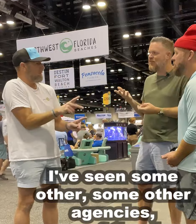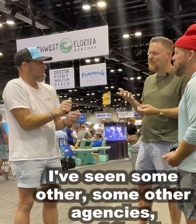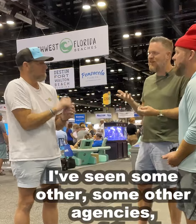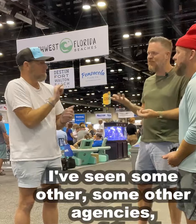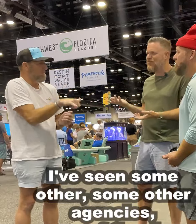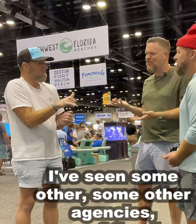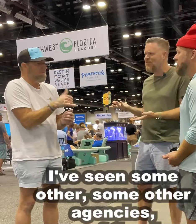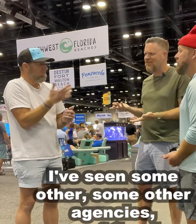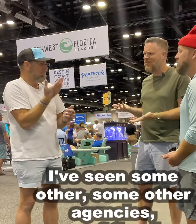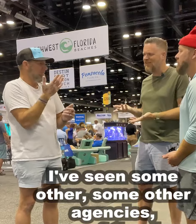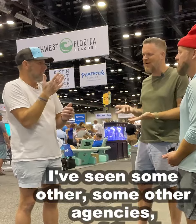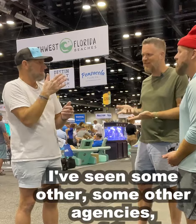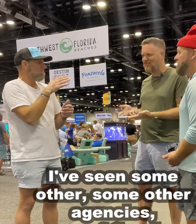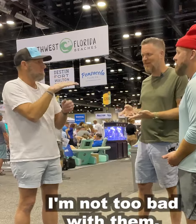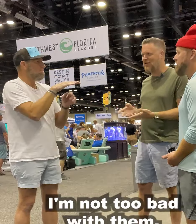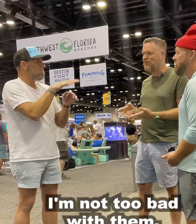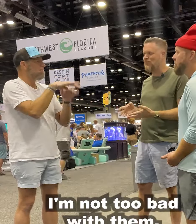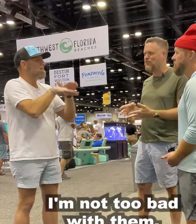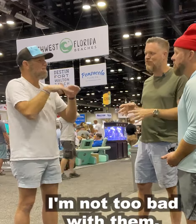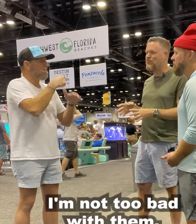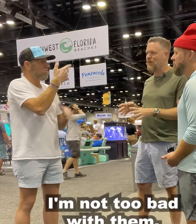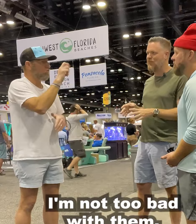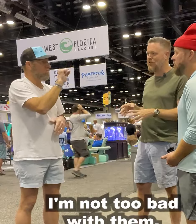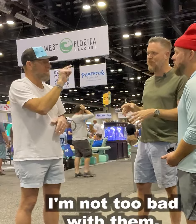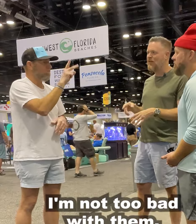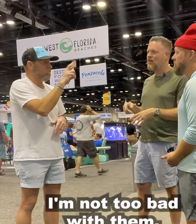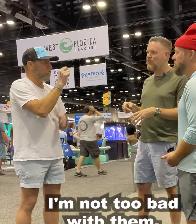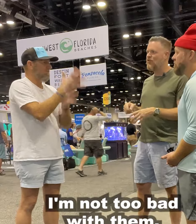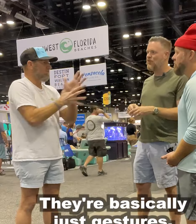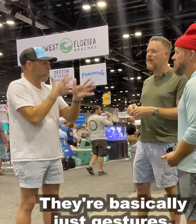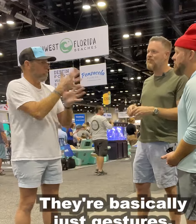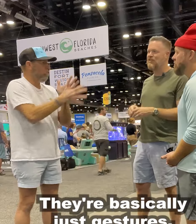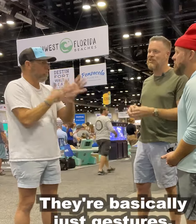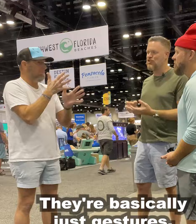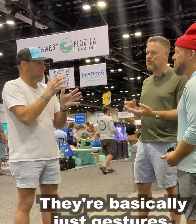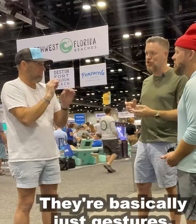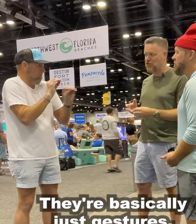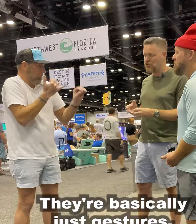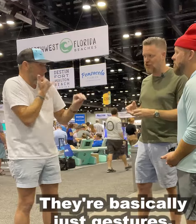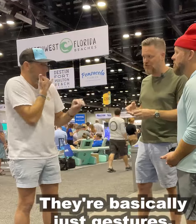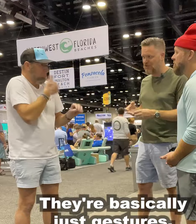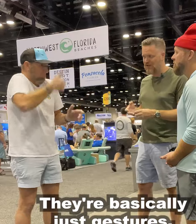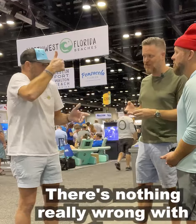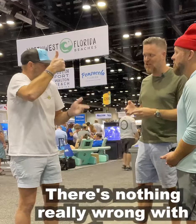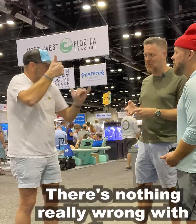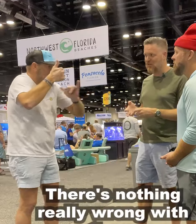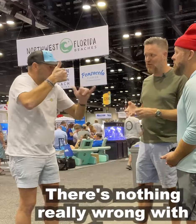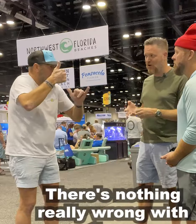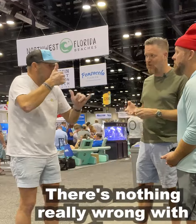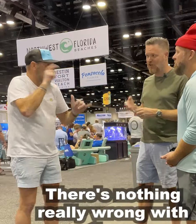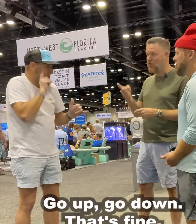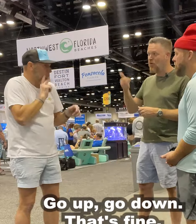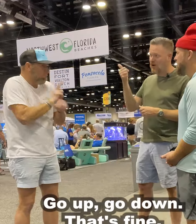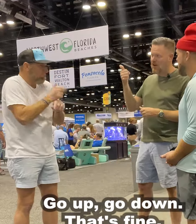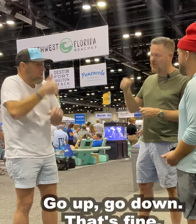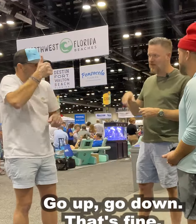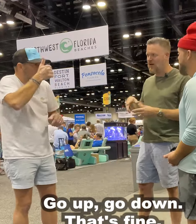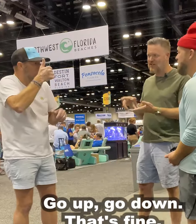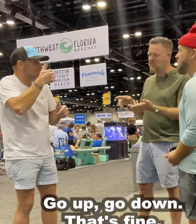other signs are like, they're all right. I'm not too bad with them. They're basically just gestures. There's nothing really wrong with them. Go up, go down. That's